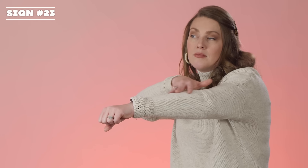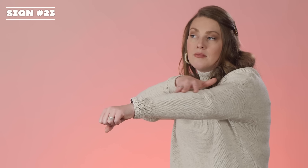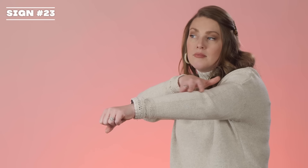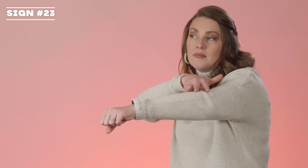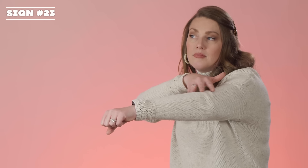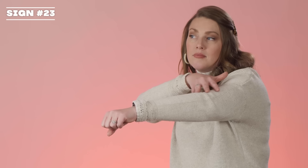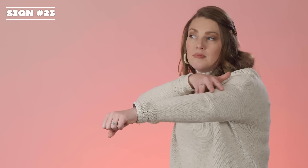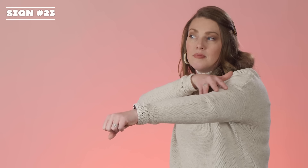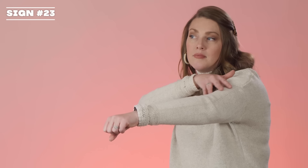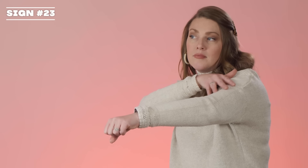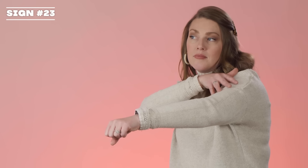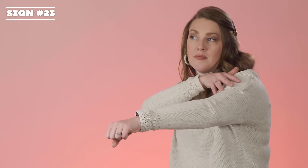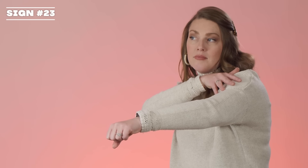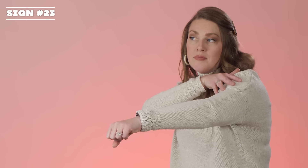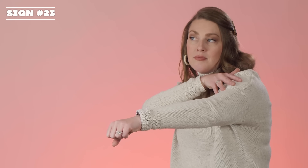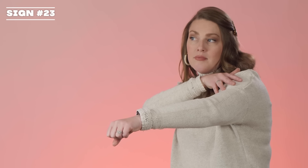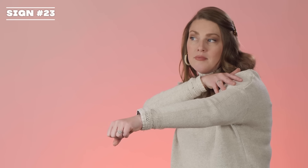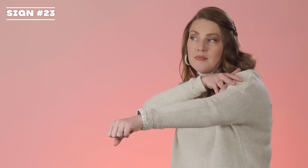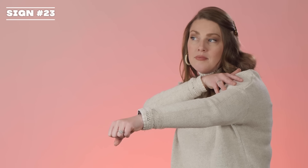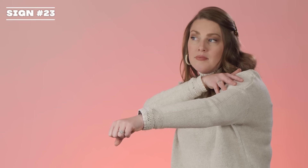it slowly along your arm.